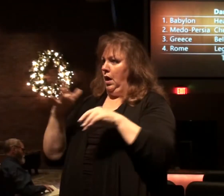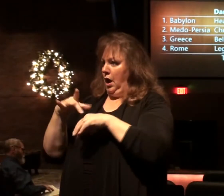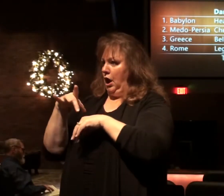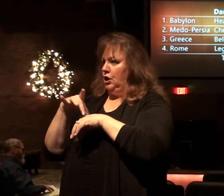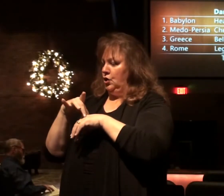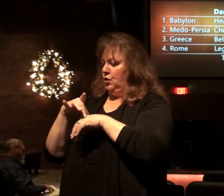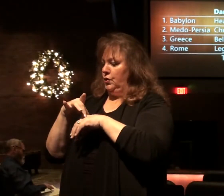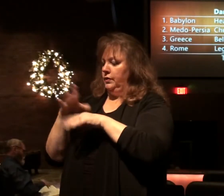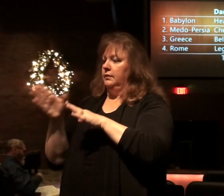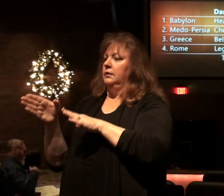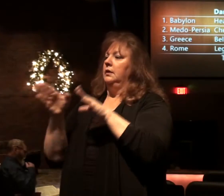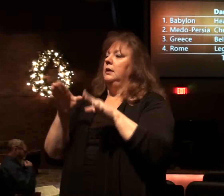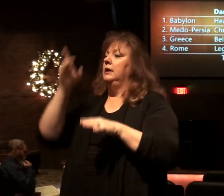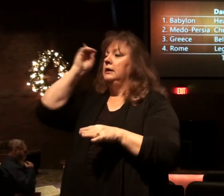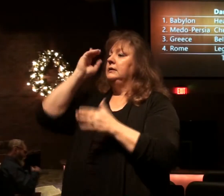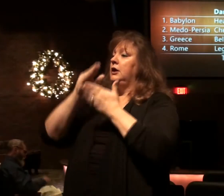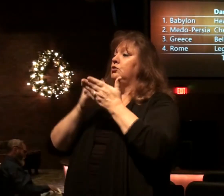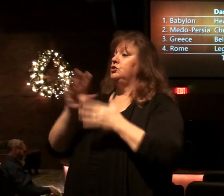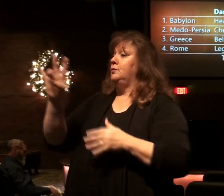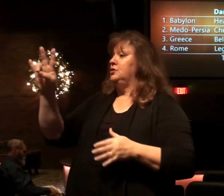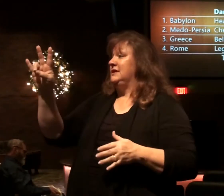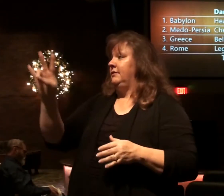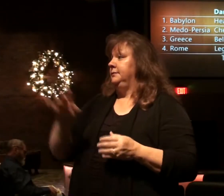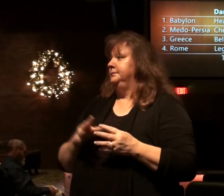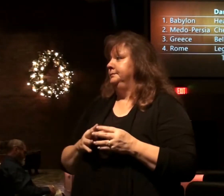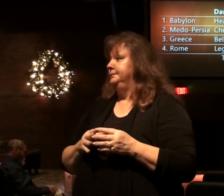Come over to chapter 7.